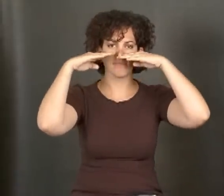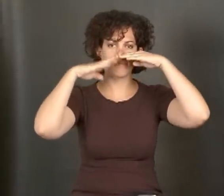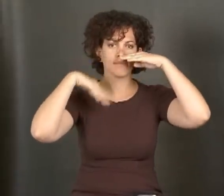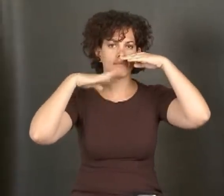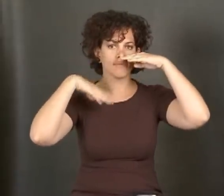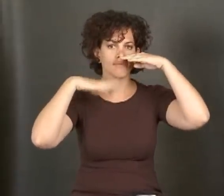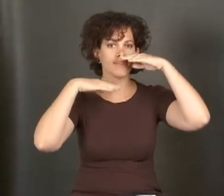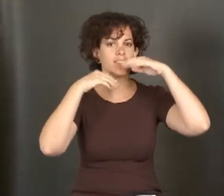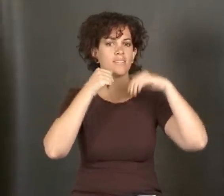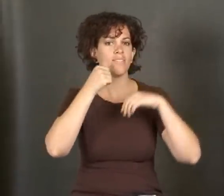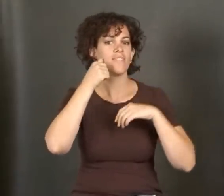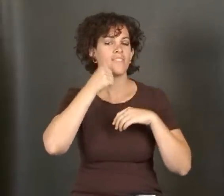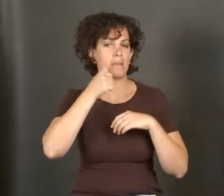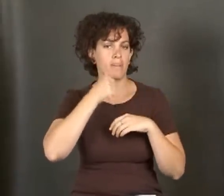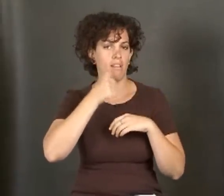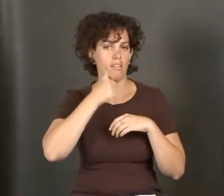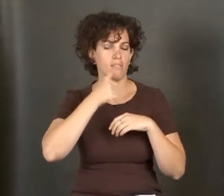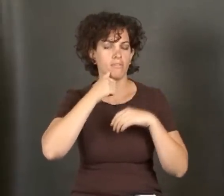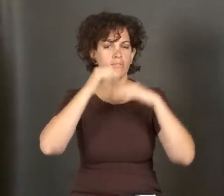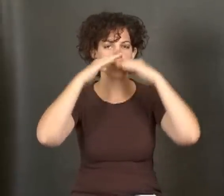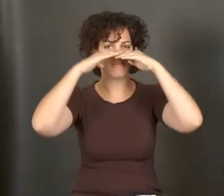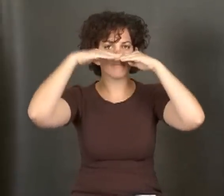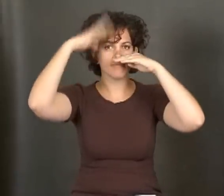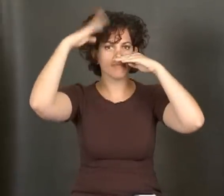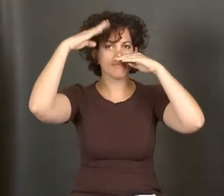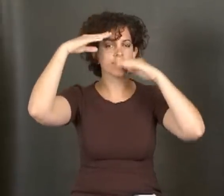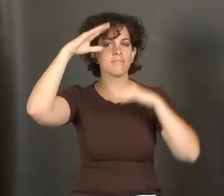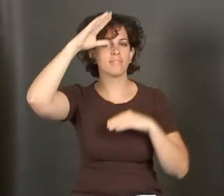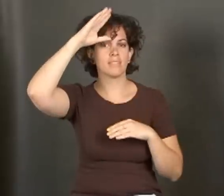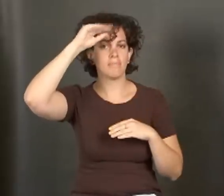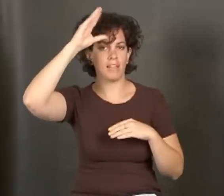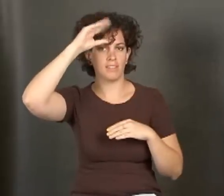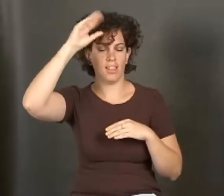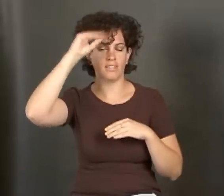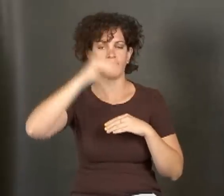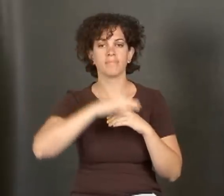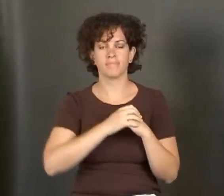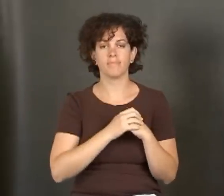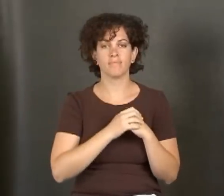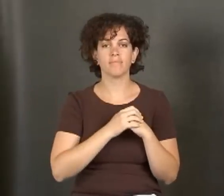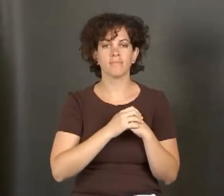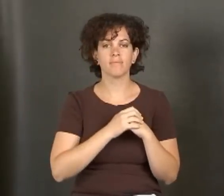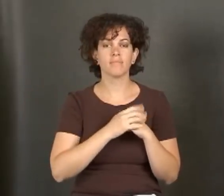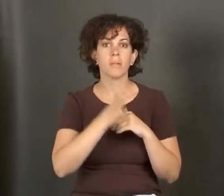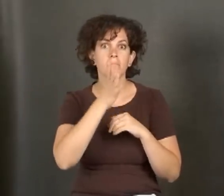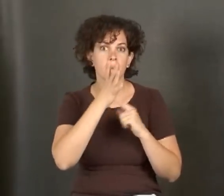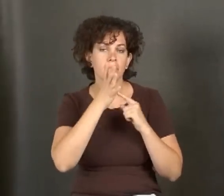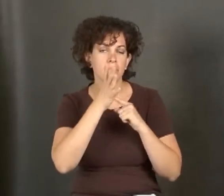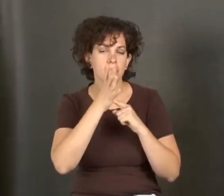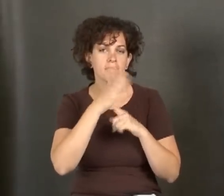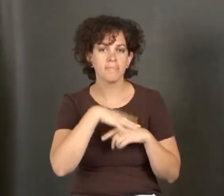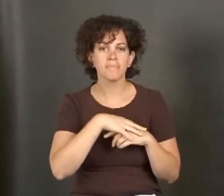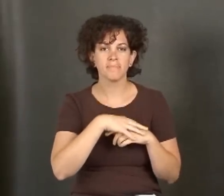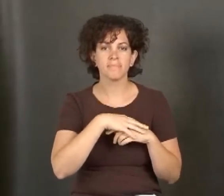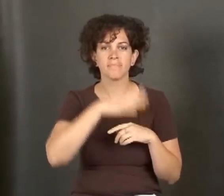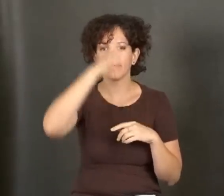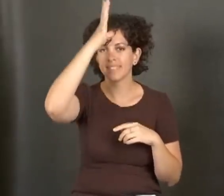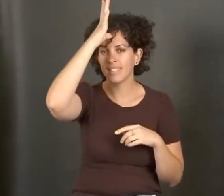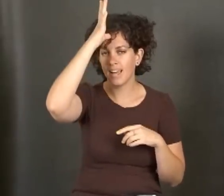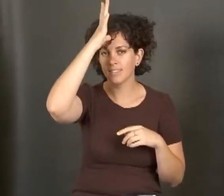You want to remember that signs from your nose down are typically female and from your nose up are typically male. Mom,